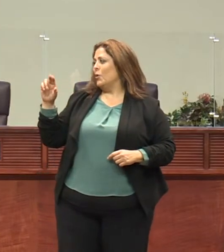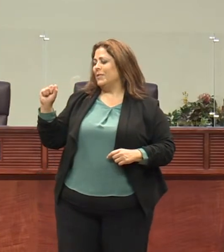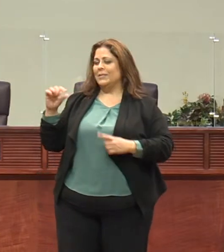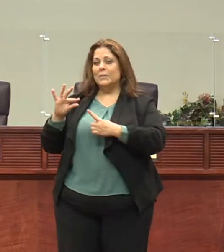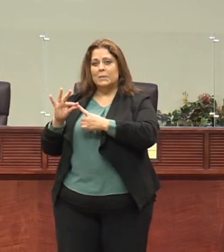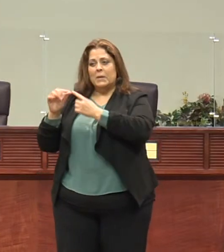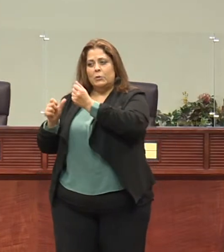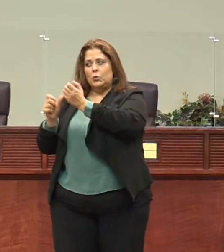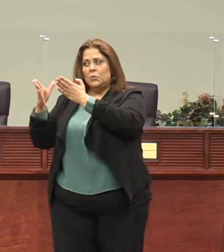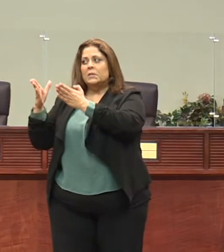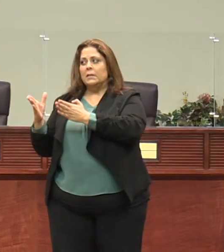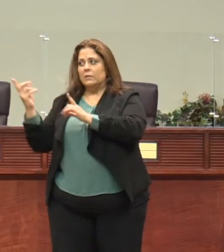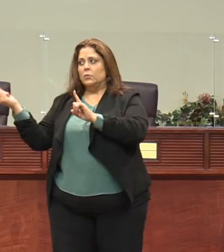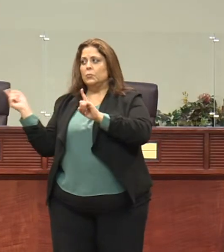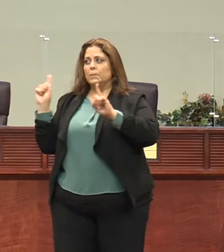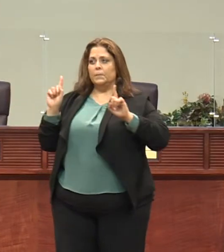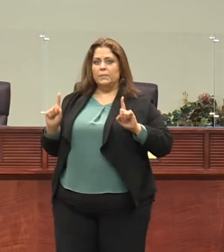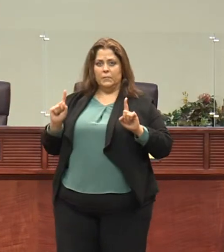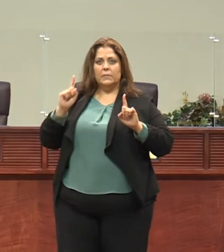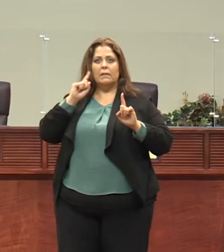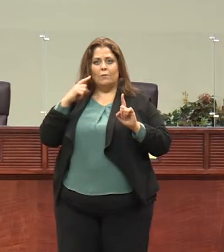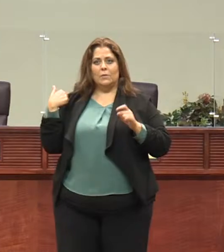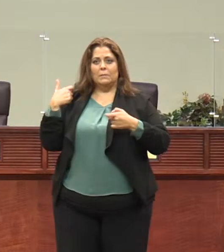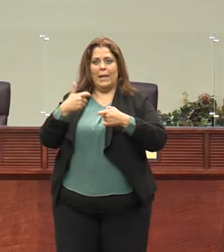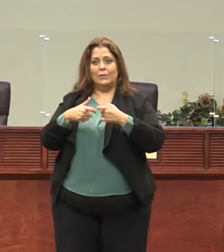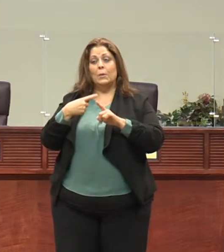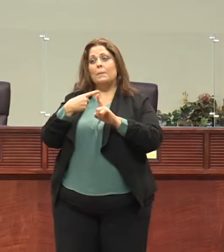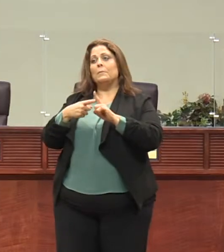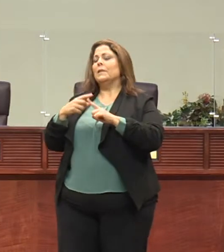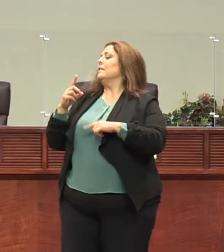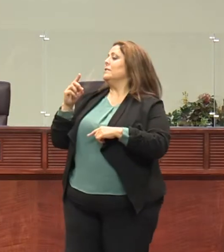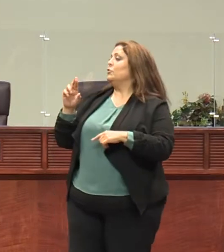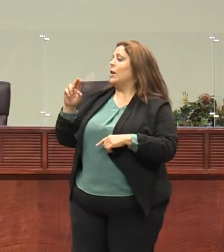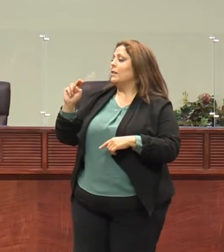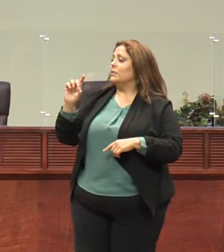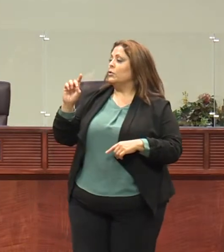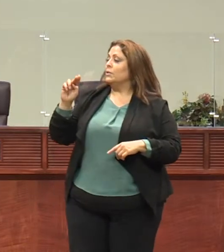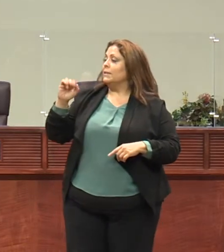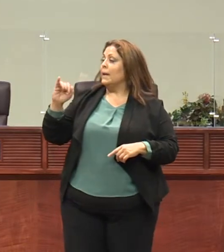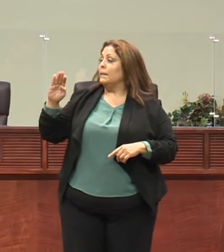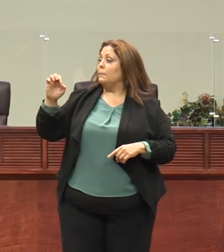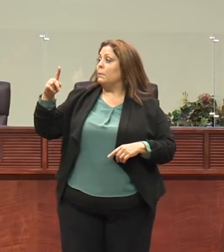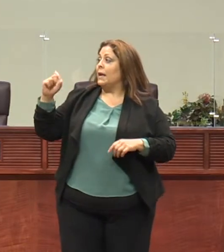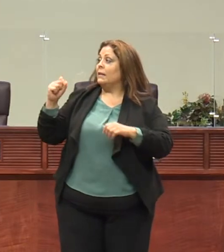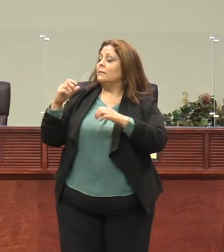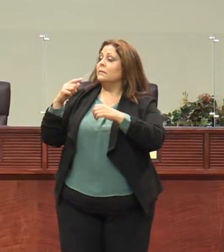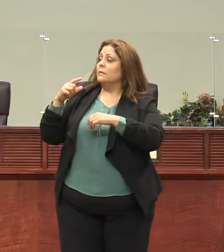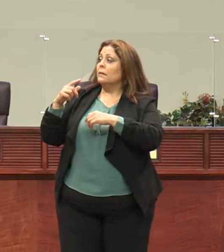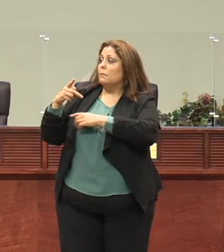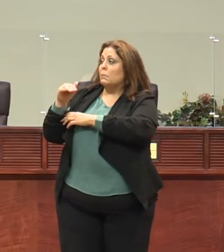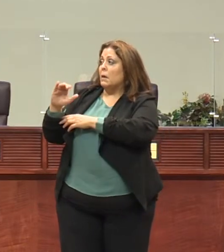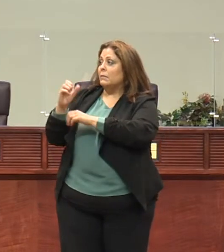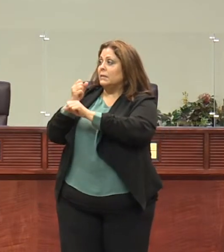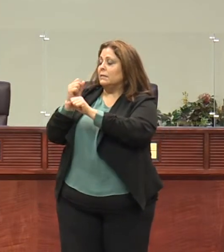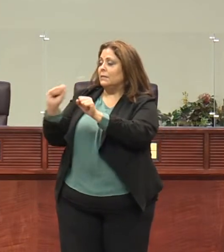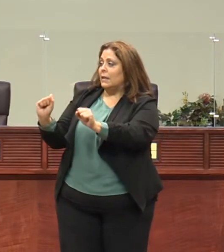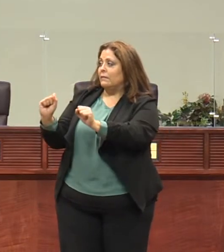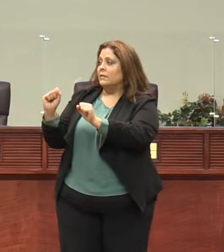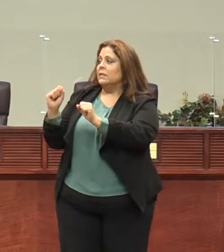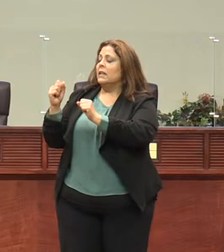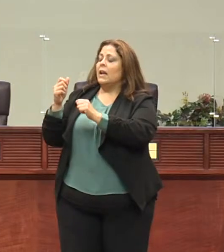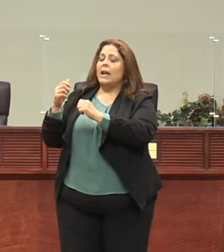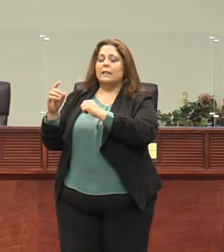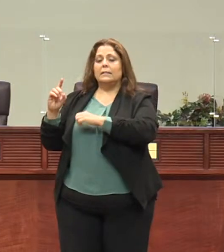assistants, has joined us today. I also have Director Danny Banks, our Public Safety Director and Deputy County Administrator,